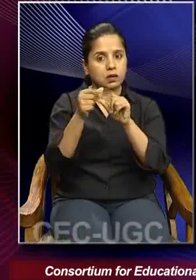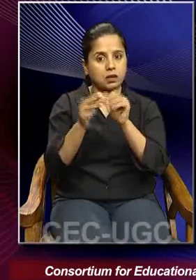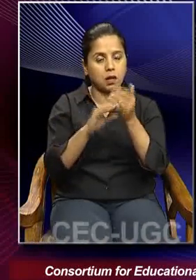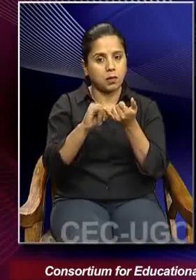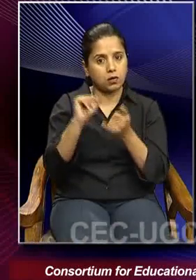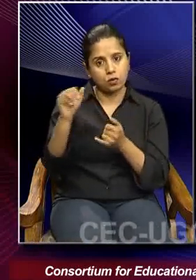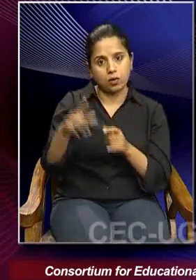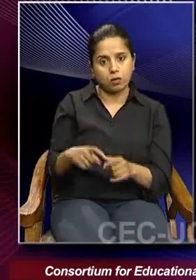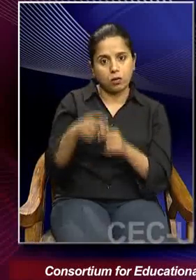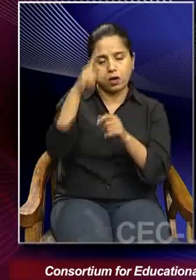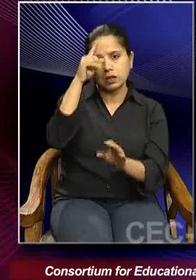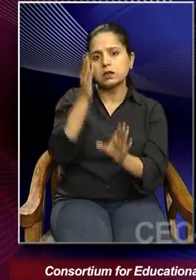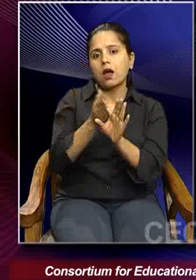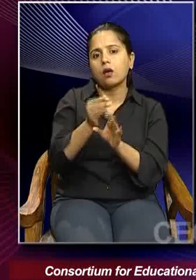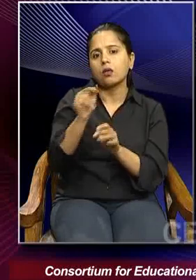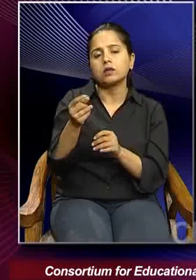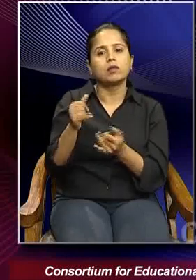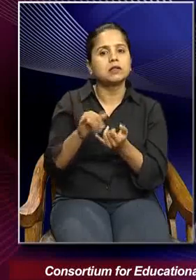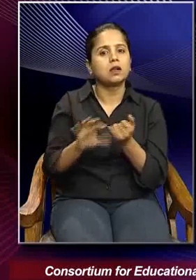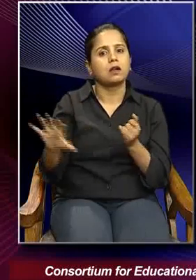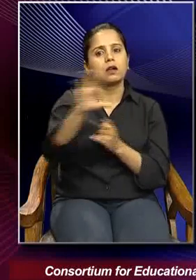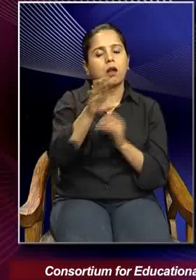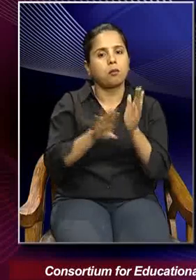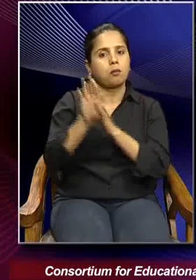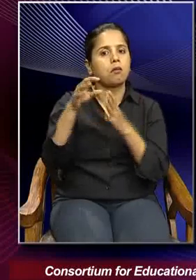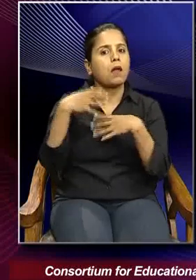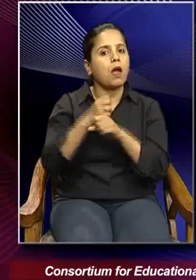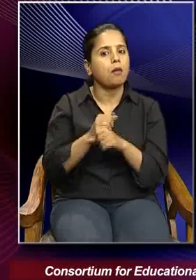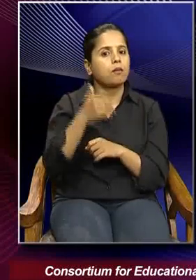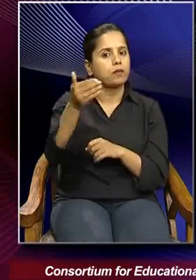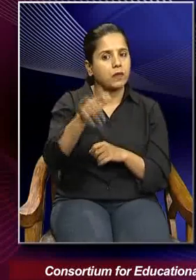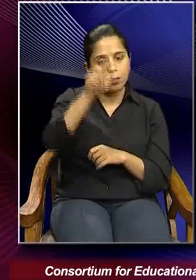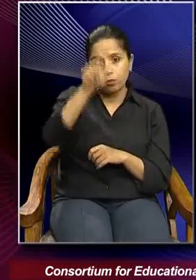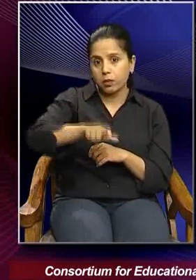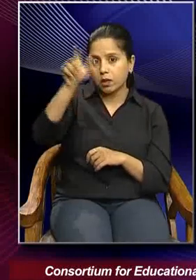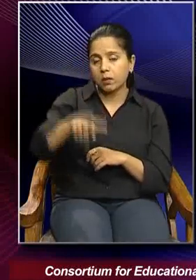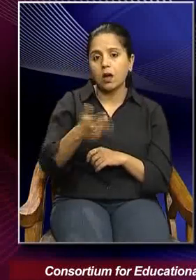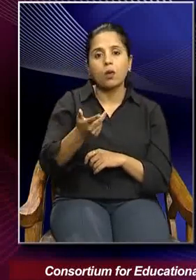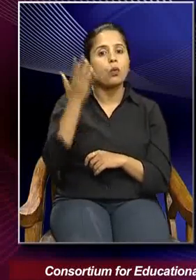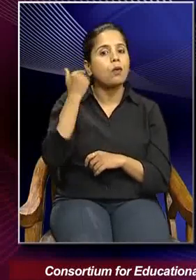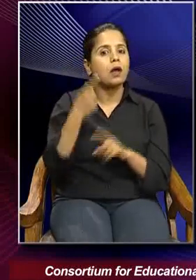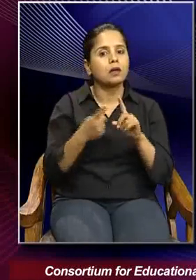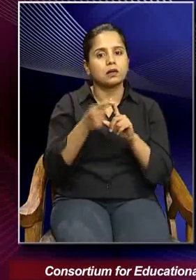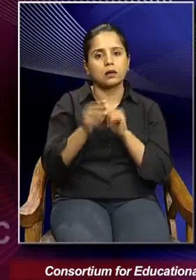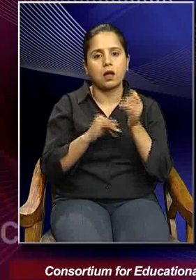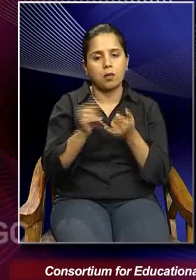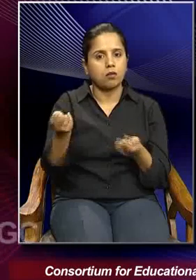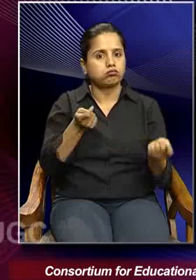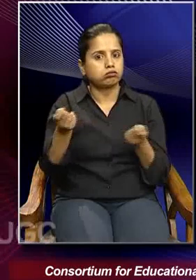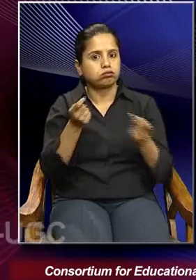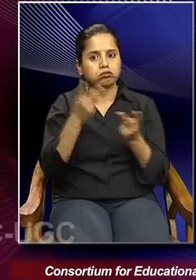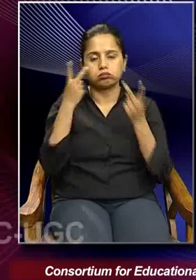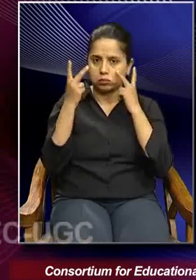the psychological states that are developing in an individual because of tamas to be predominant here.